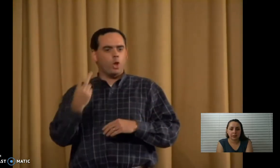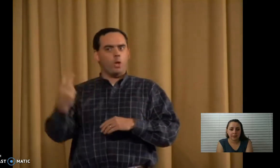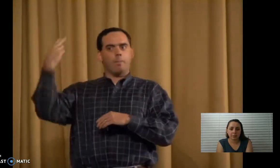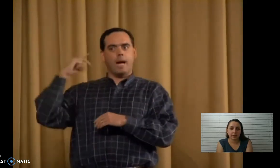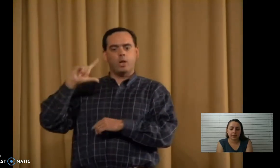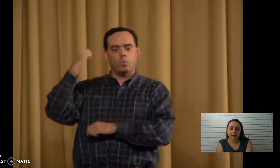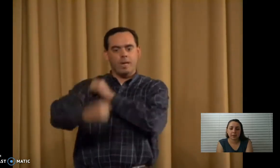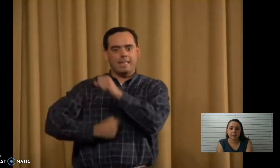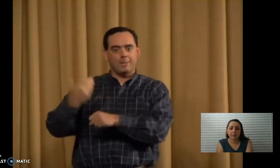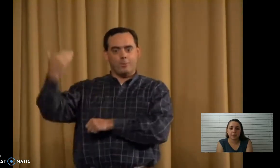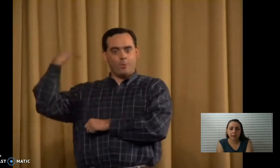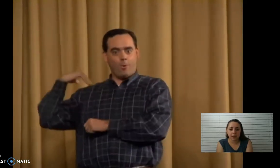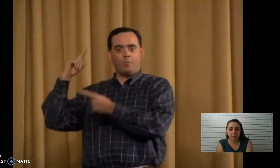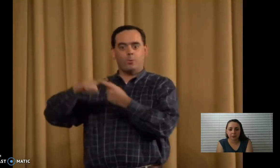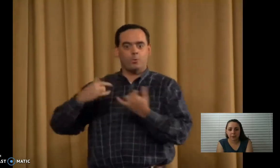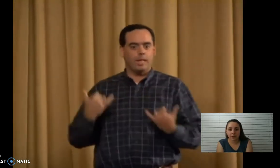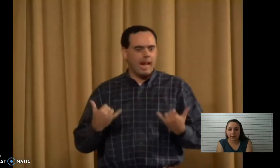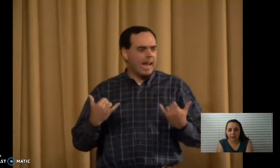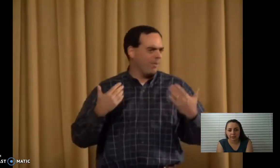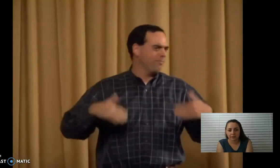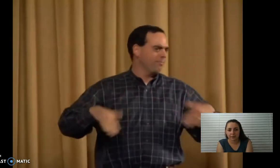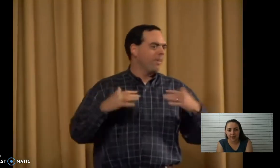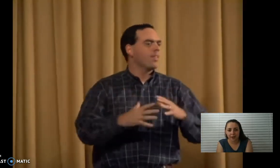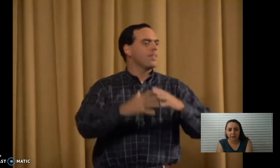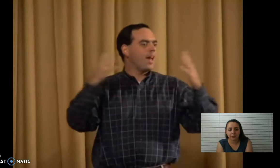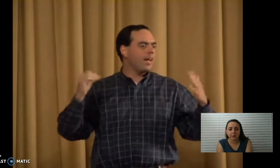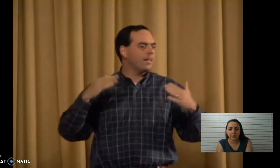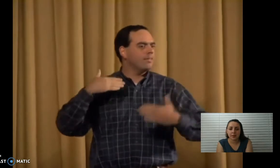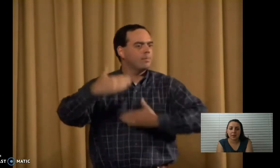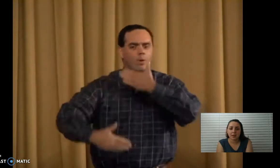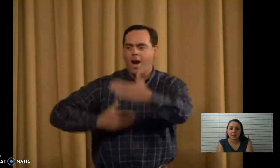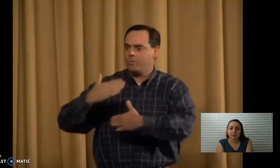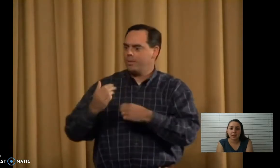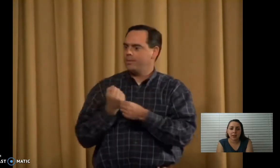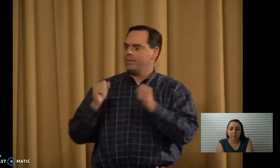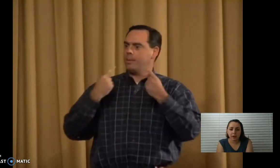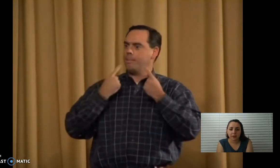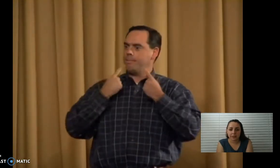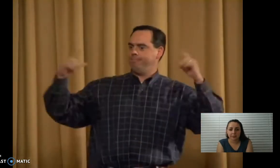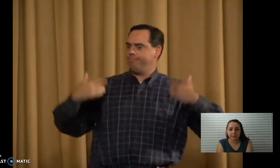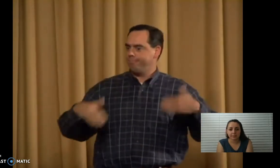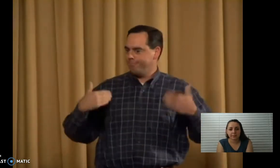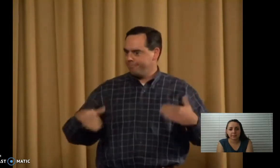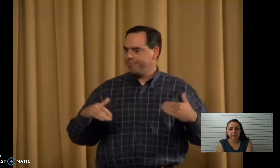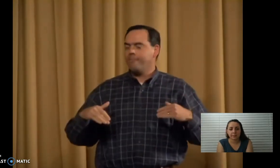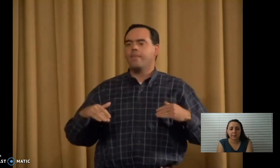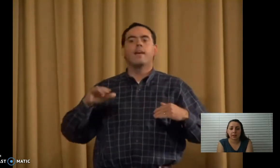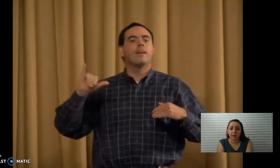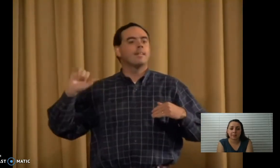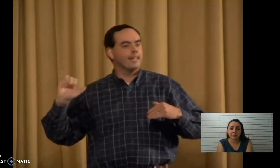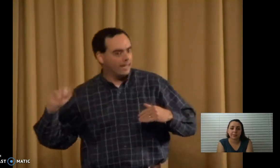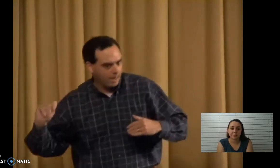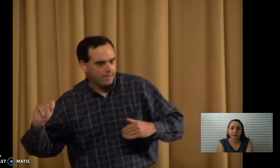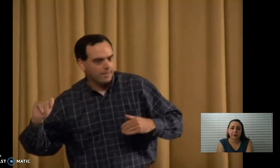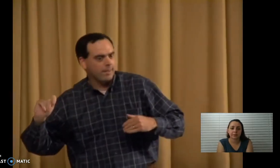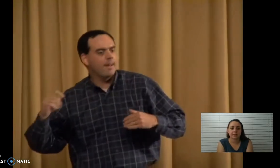A lot's happening, but if you look back 20 years till now, it's a lot of progress, and a lot